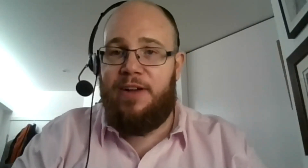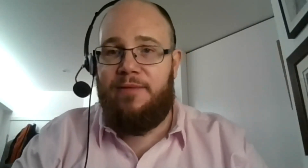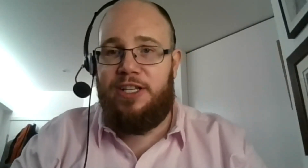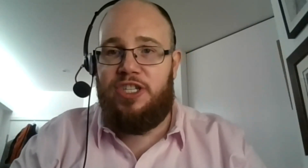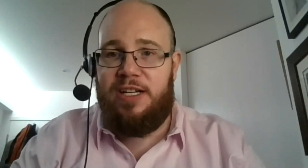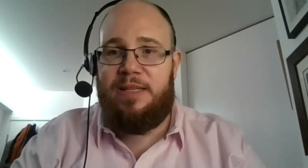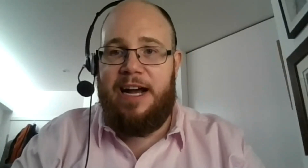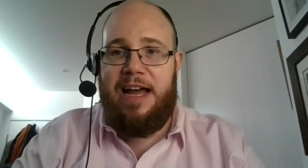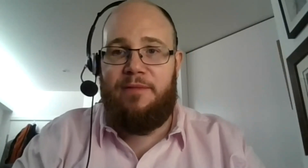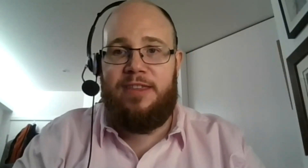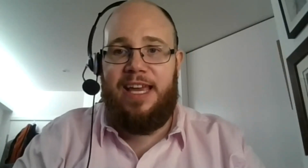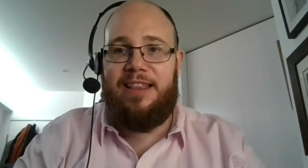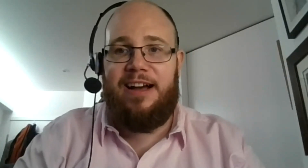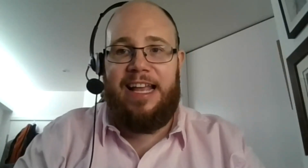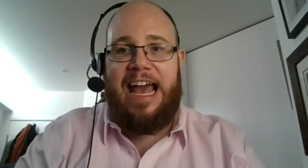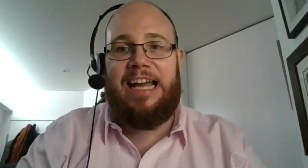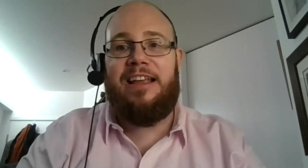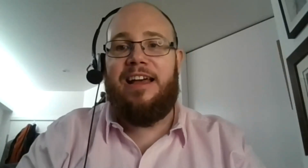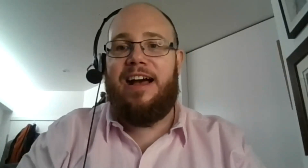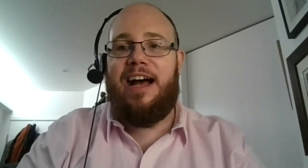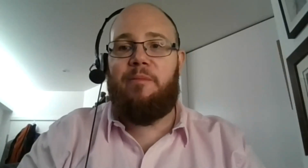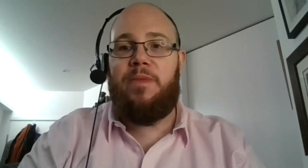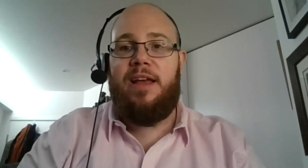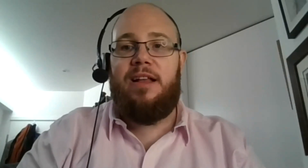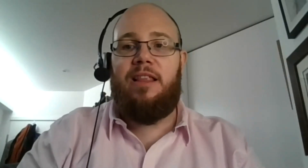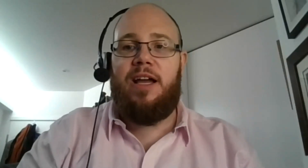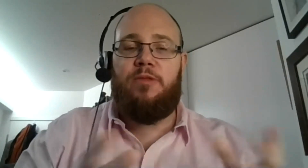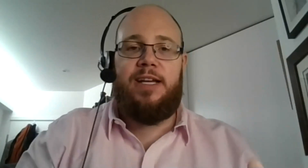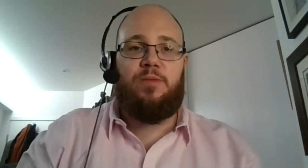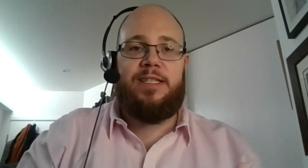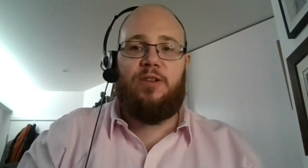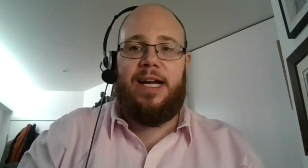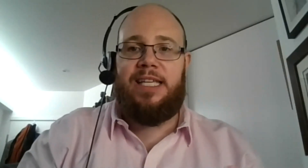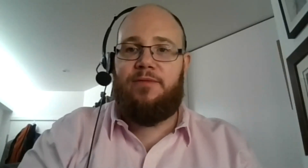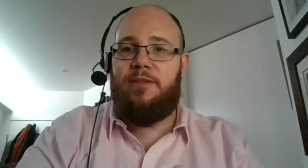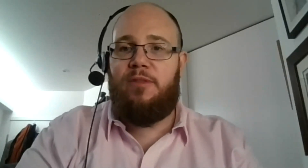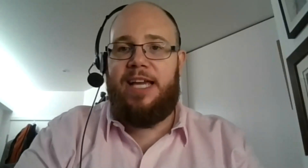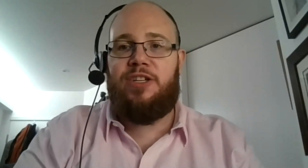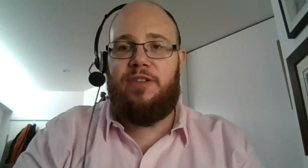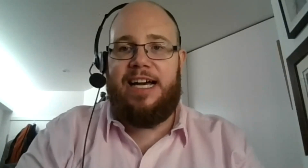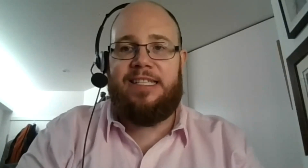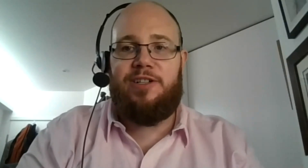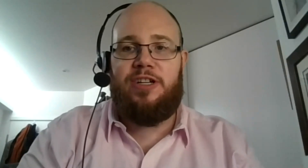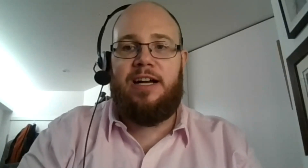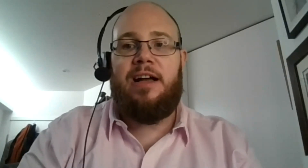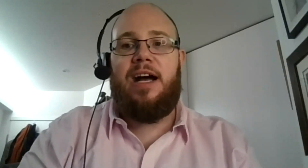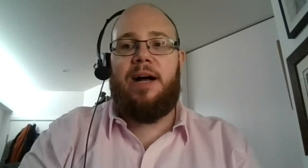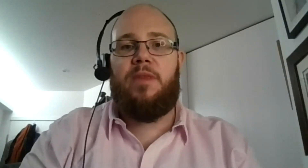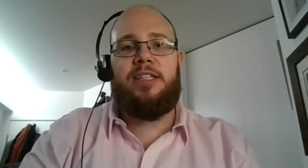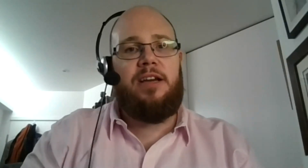covered just about everything that I can. Libraries, we're still waiting for information on that, Sandra. I don't think